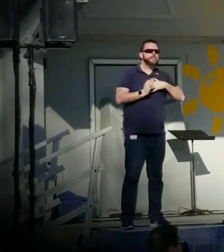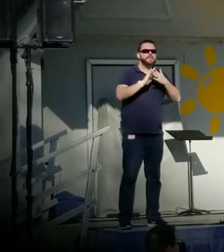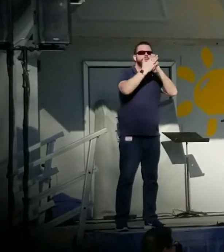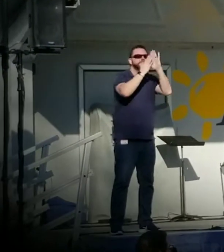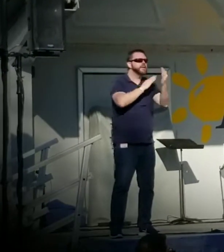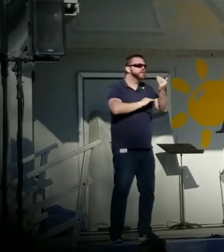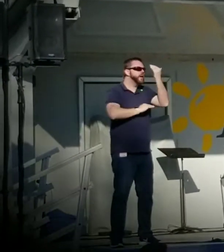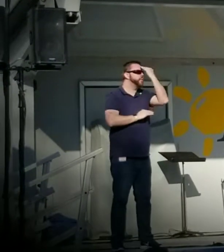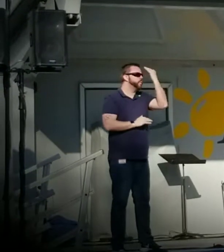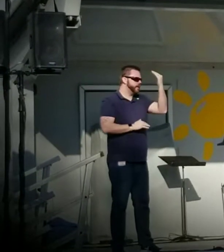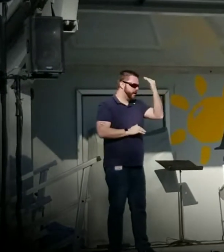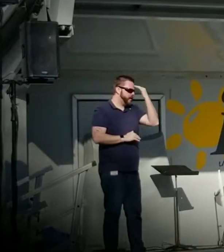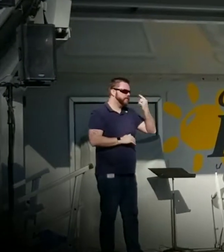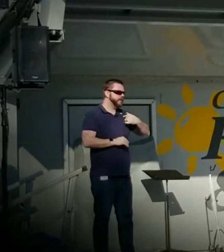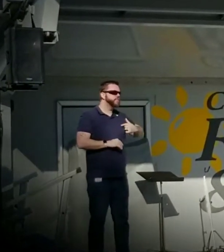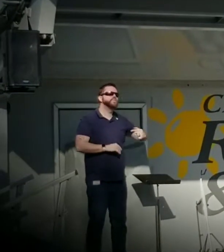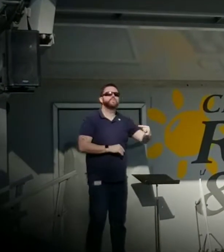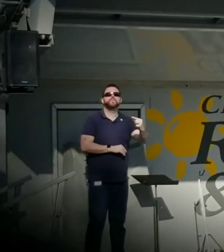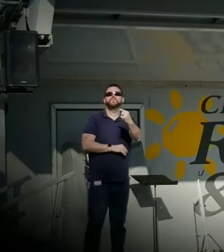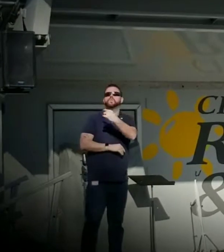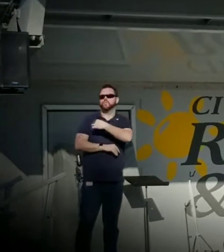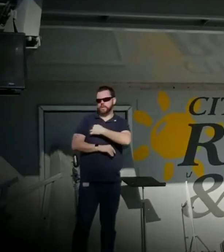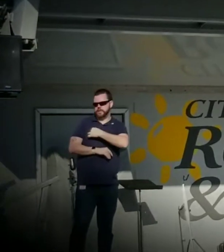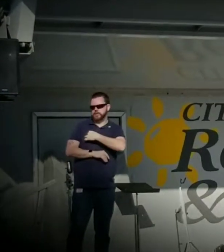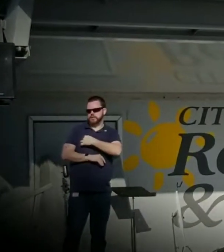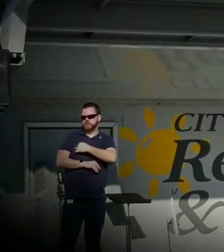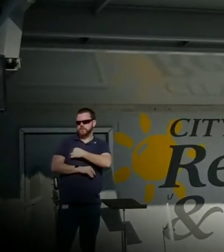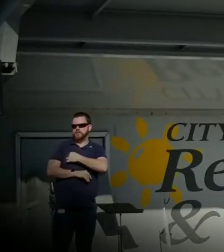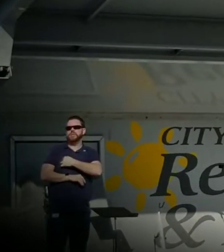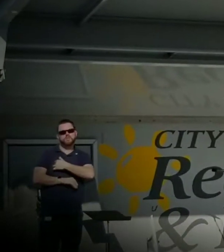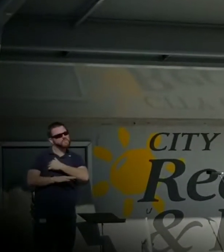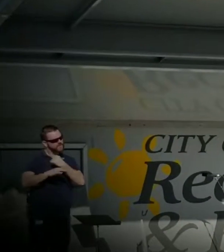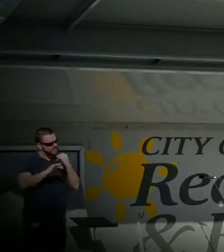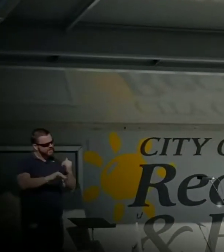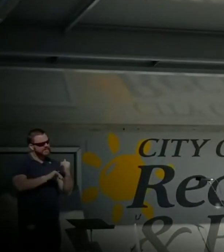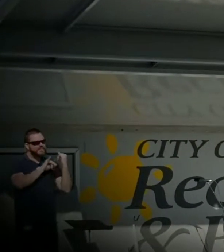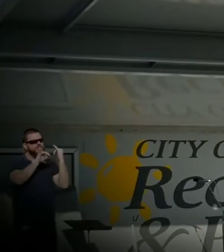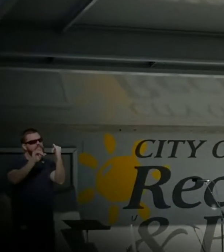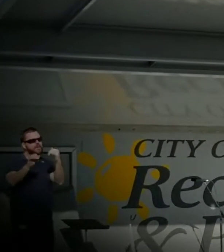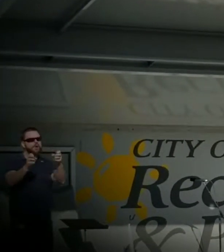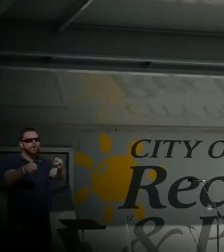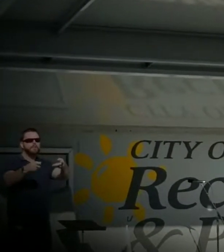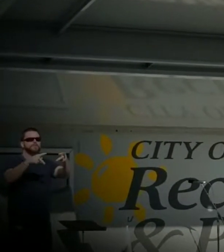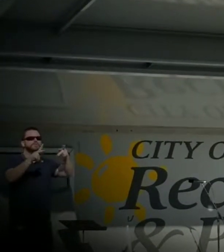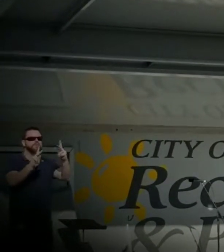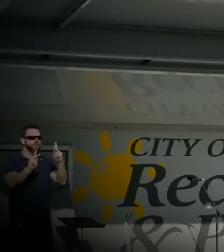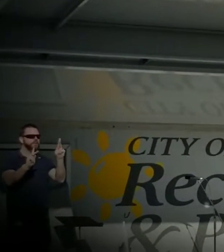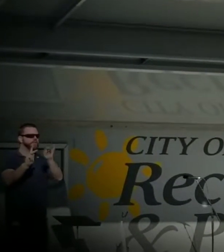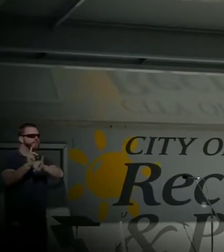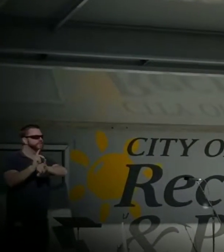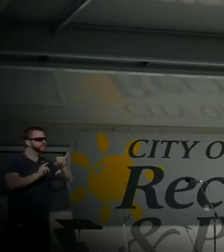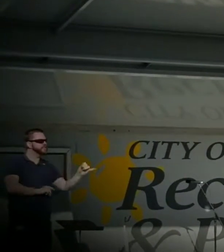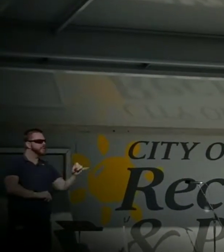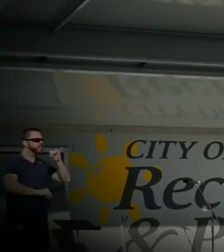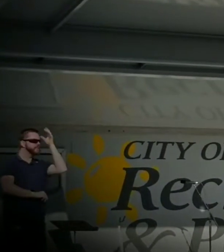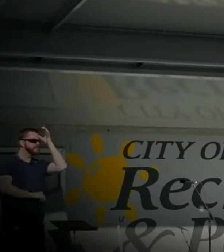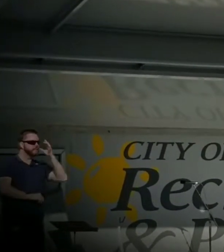aware of the fact that we are entitled to the same opportunities as